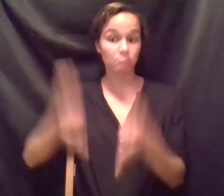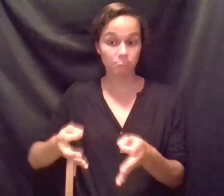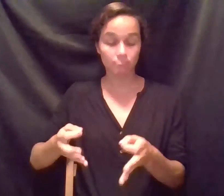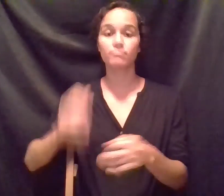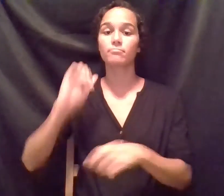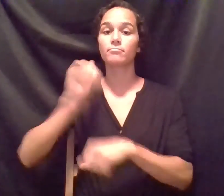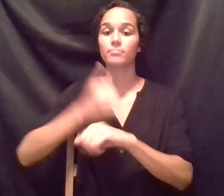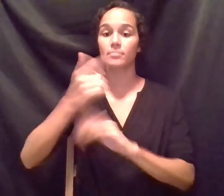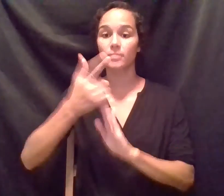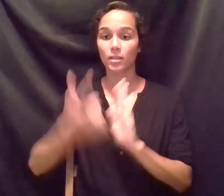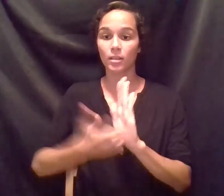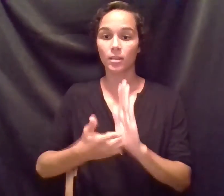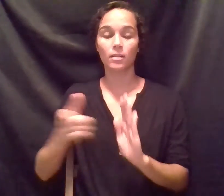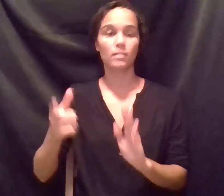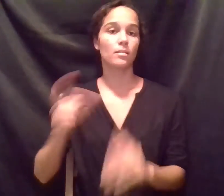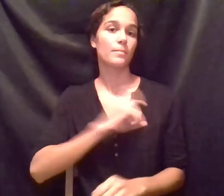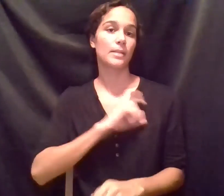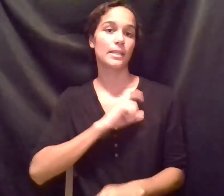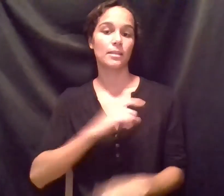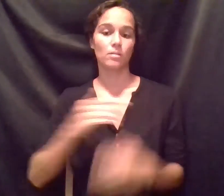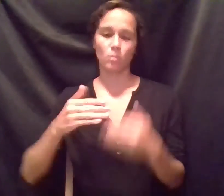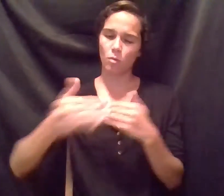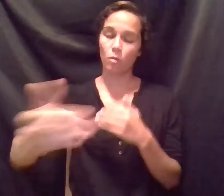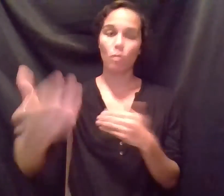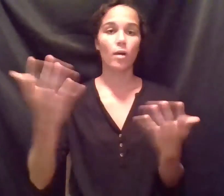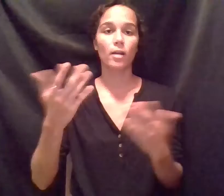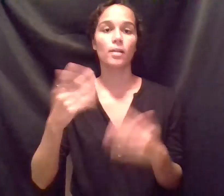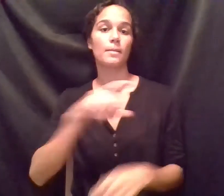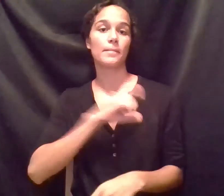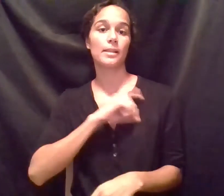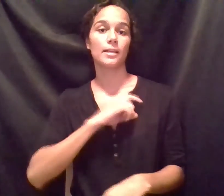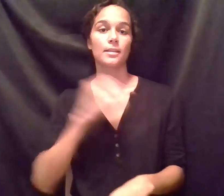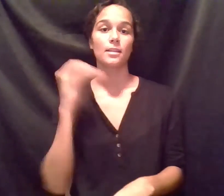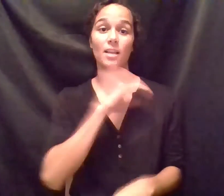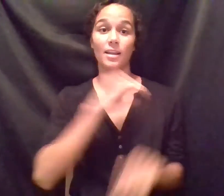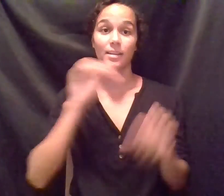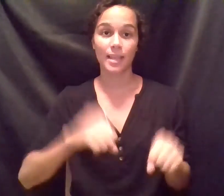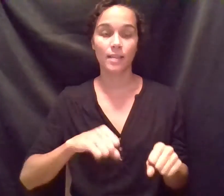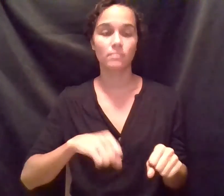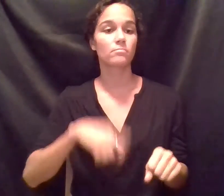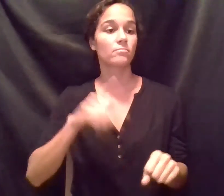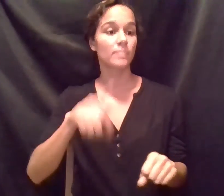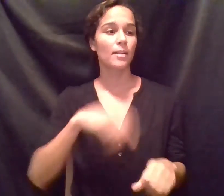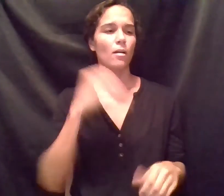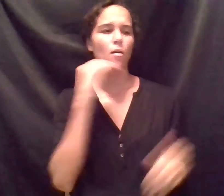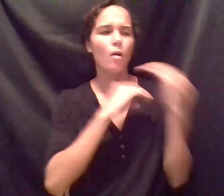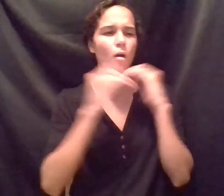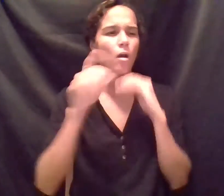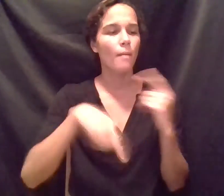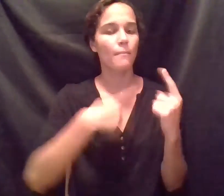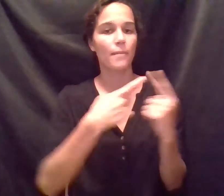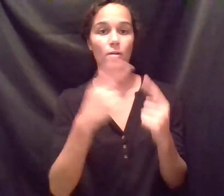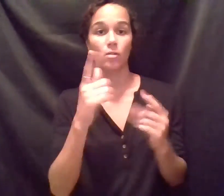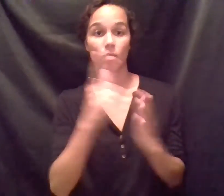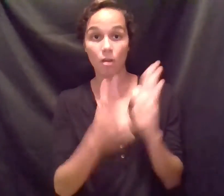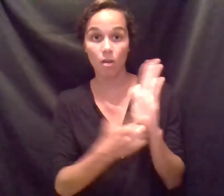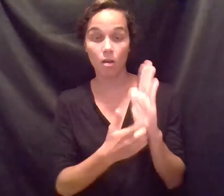are allowed to tell you false things about the law. They're allowed to make up laws that don't exist. They're allowed to do all